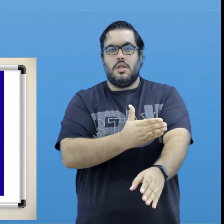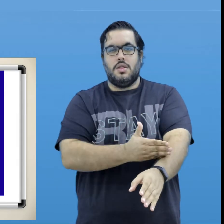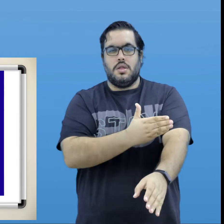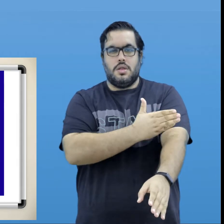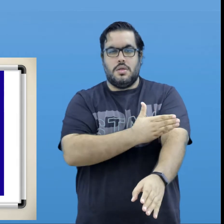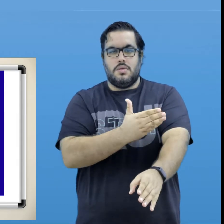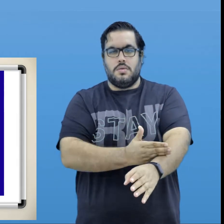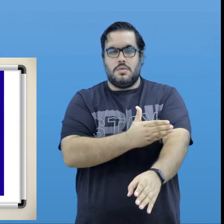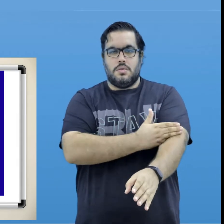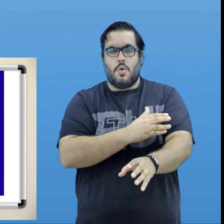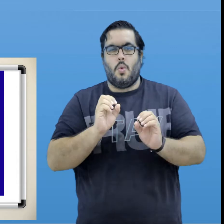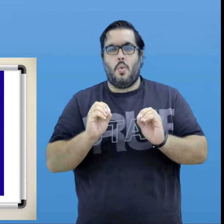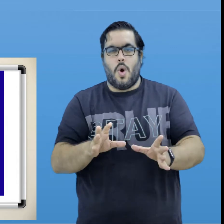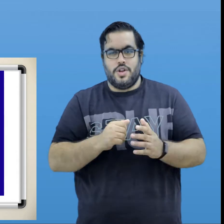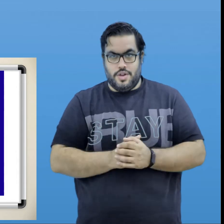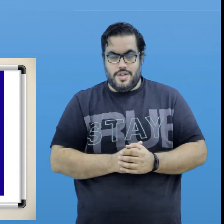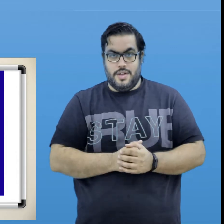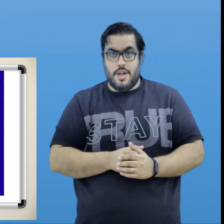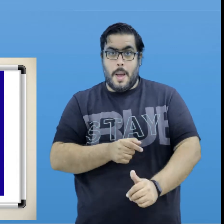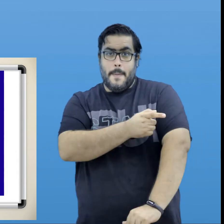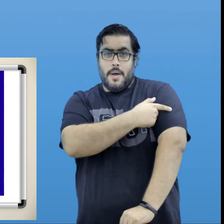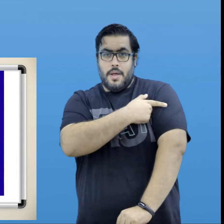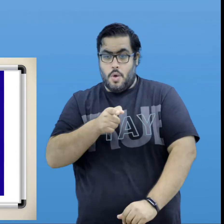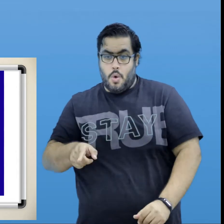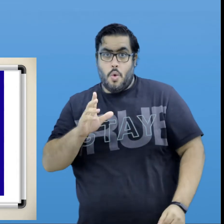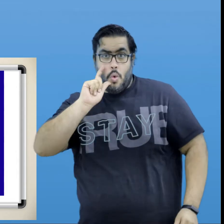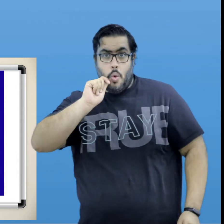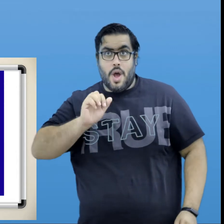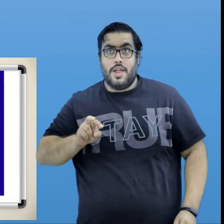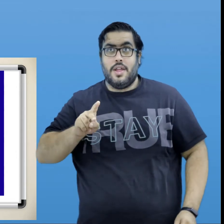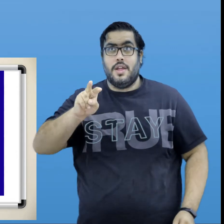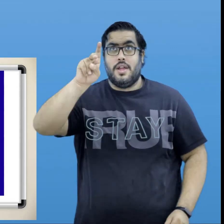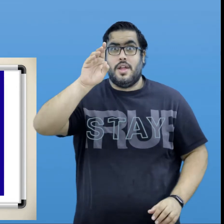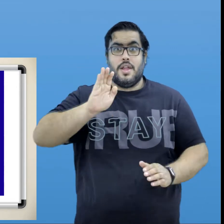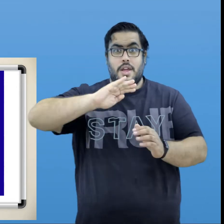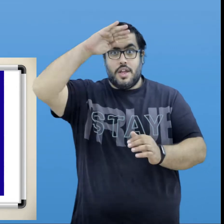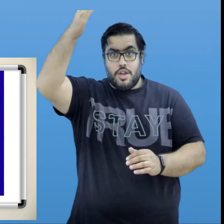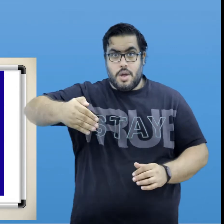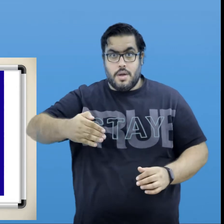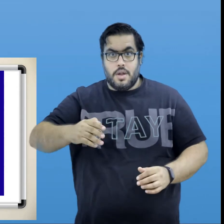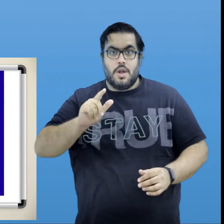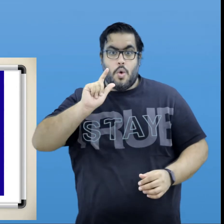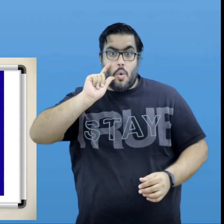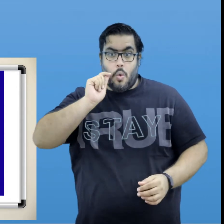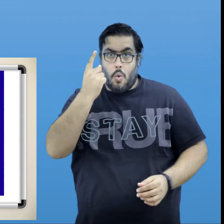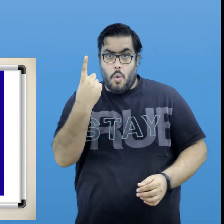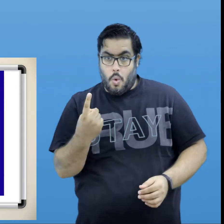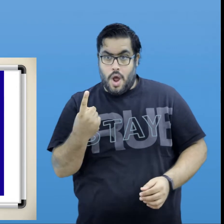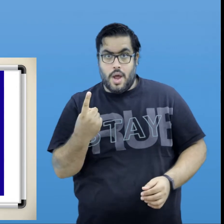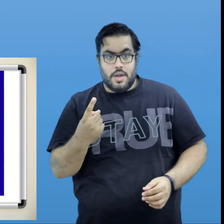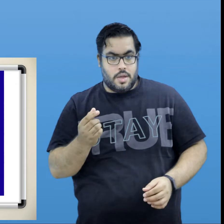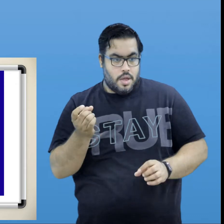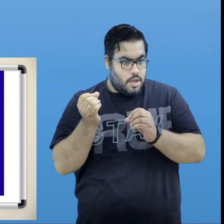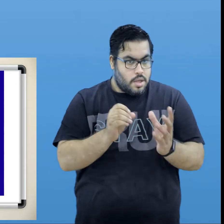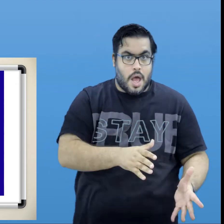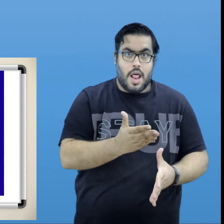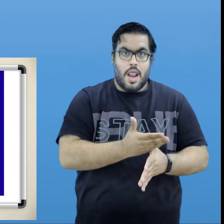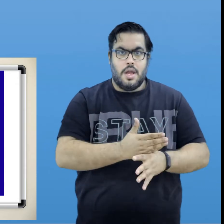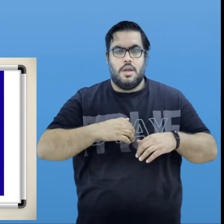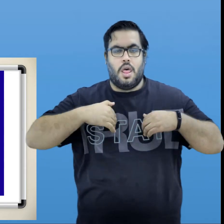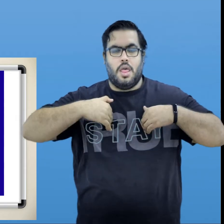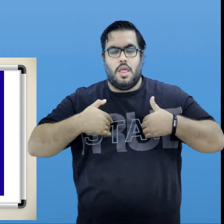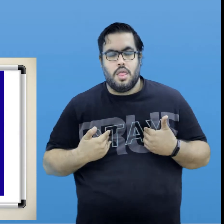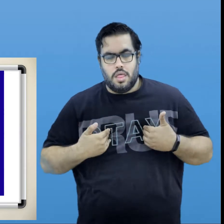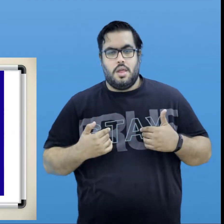For example, during the long hike, one of the hikers collapsed from fatigue. Here we have a food